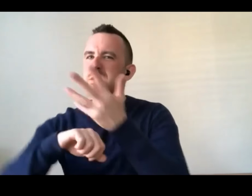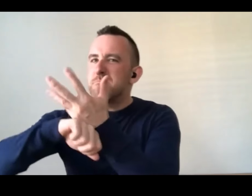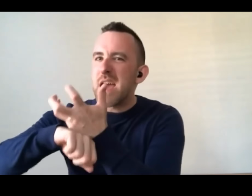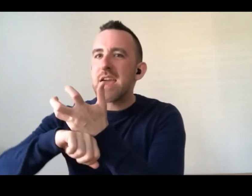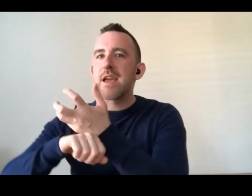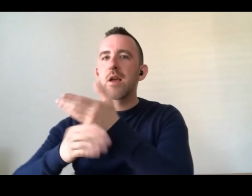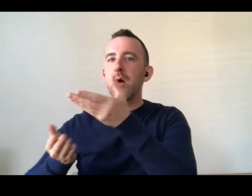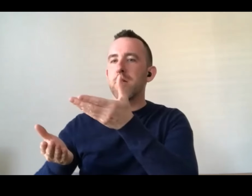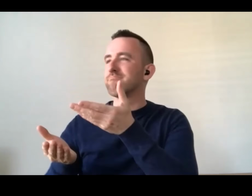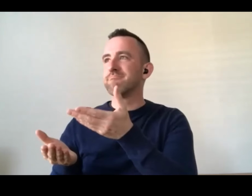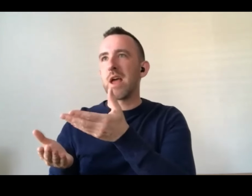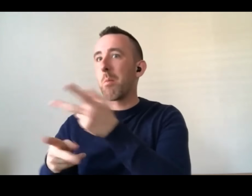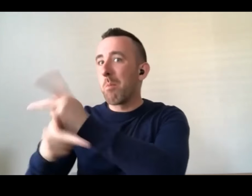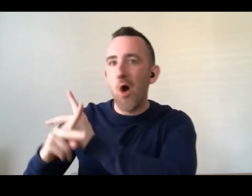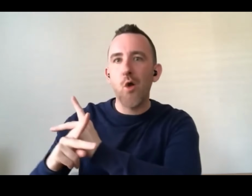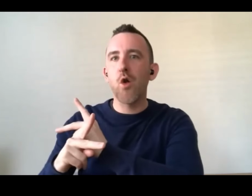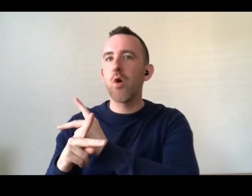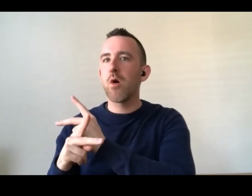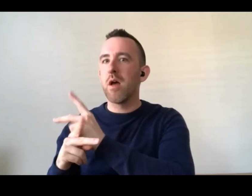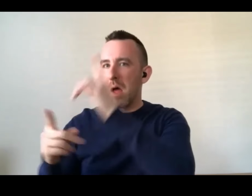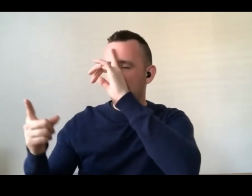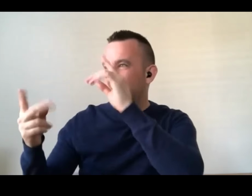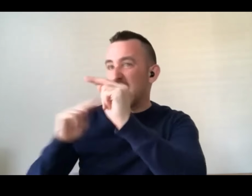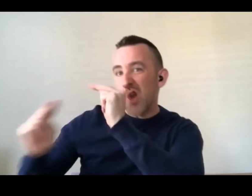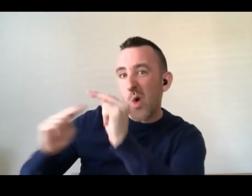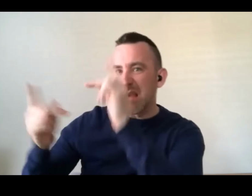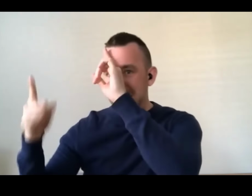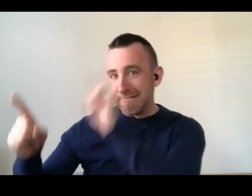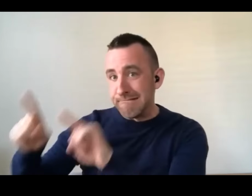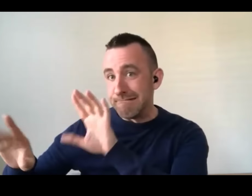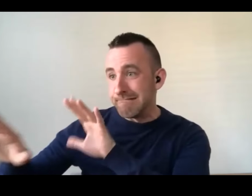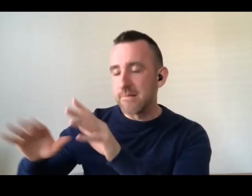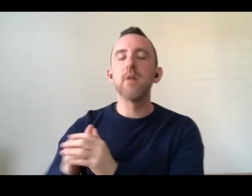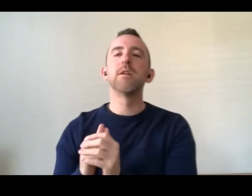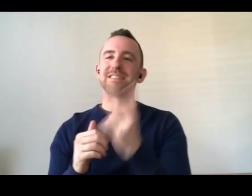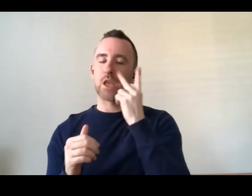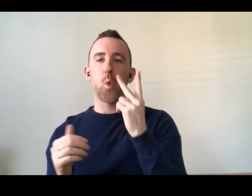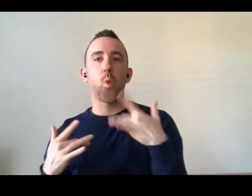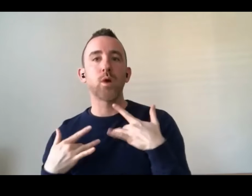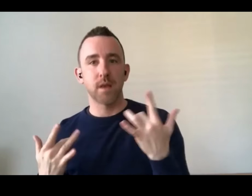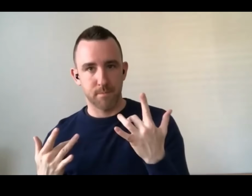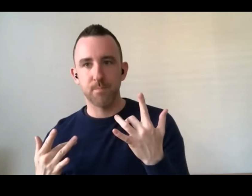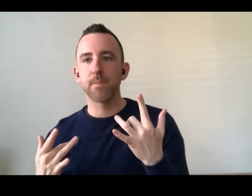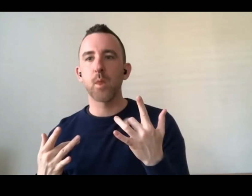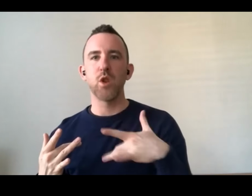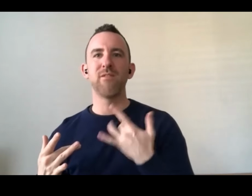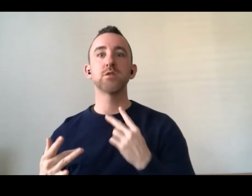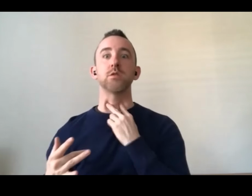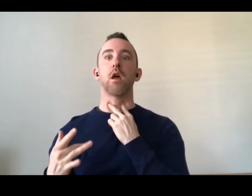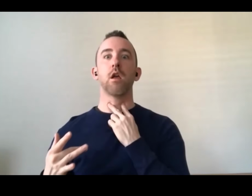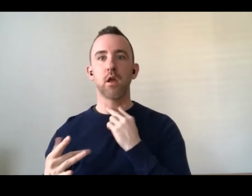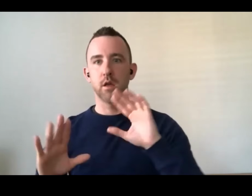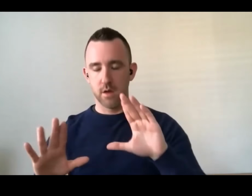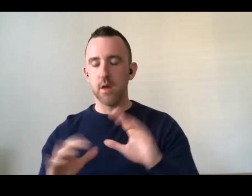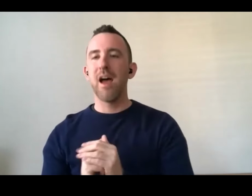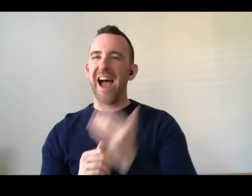borrow, barter, and see what's possible when you're up against a wall. I know there have been times in my life when